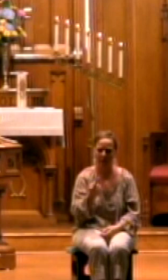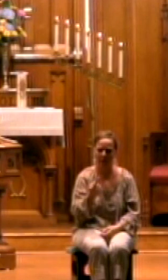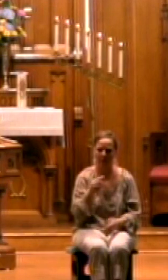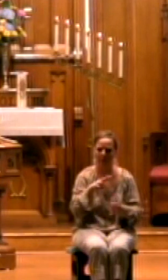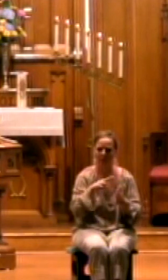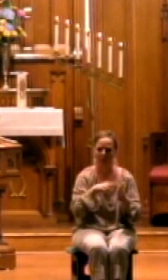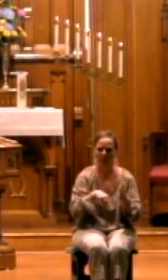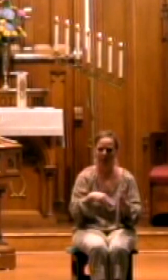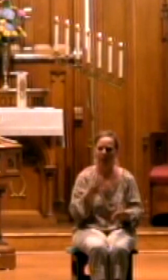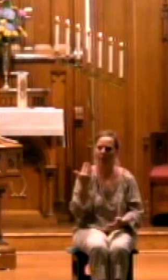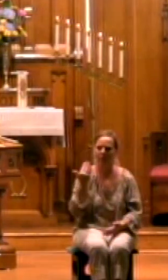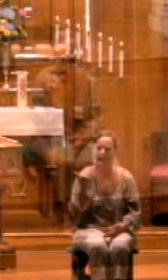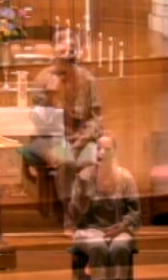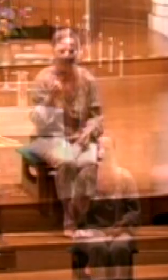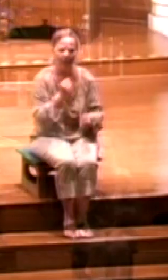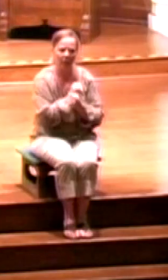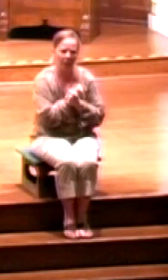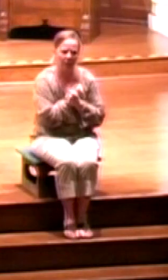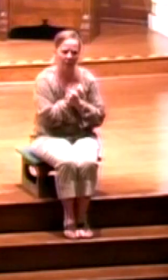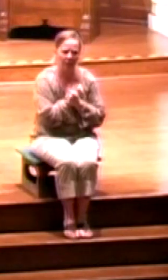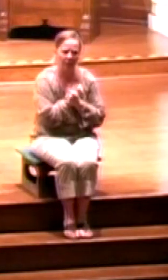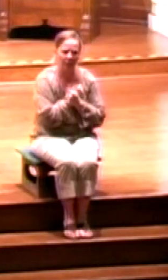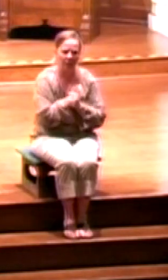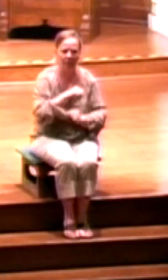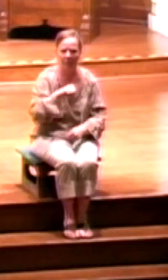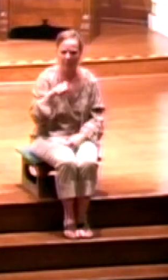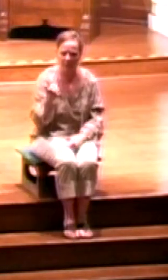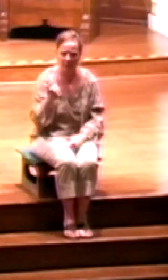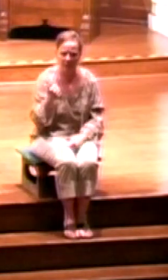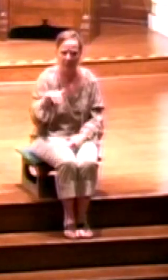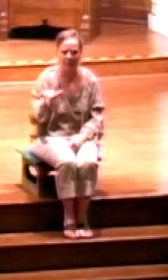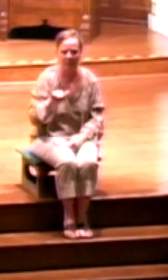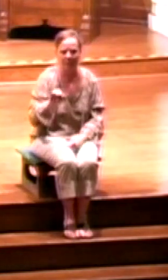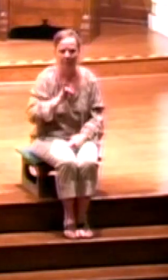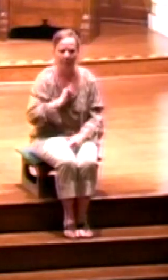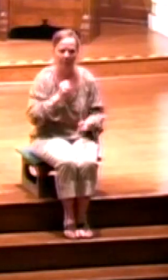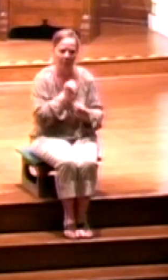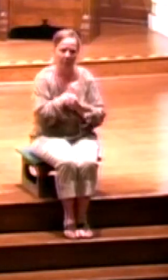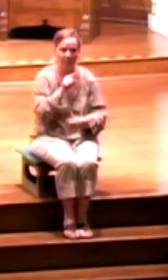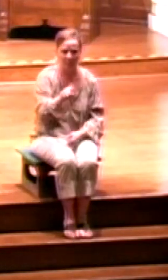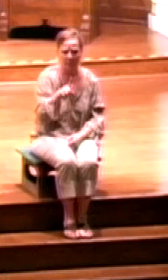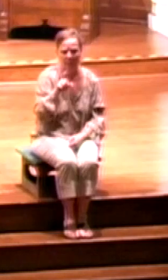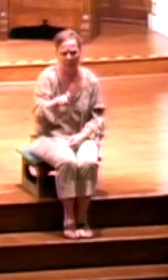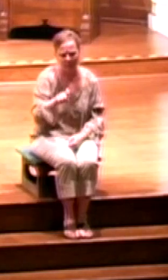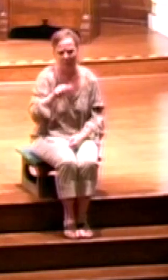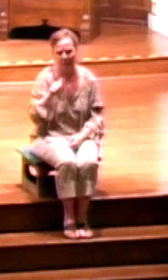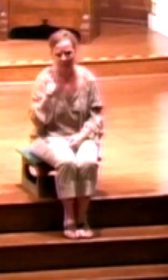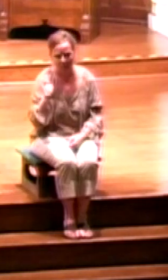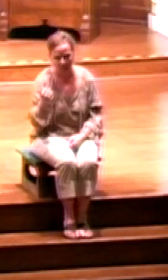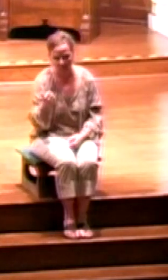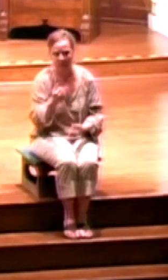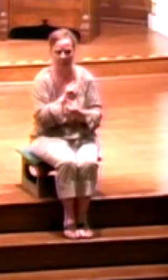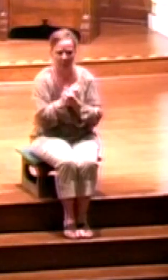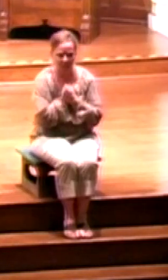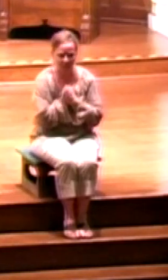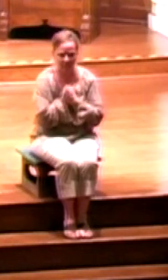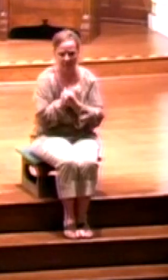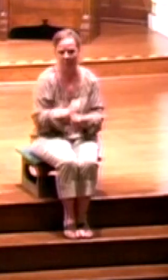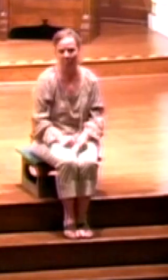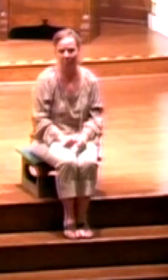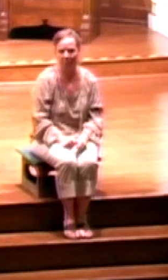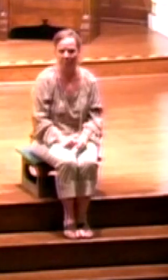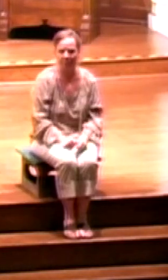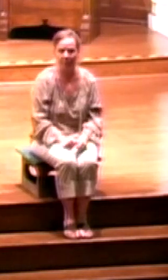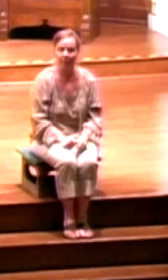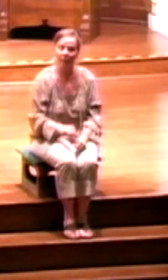ago. Love one another. Just as I have loved you, you also must love one another. Ironically,